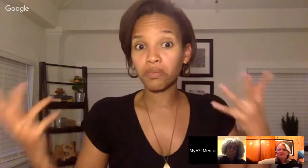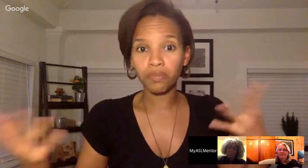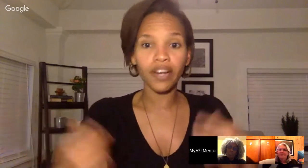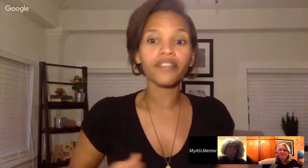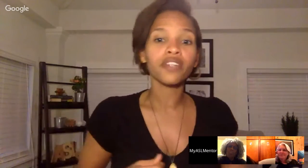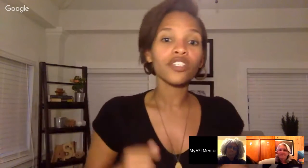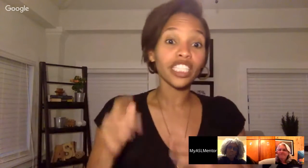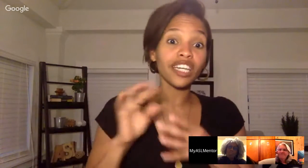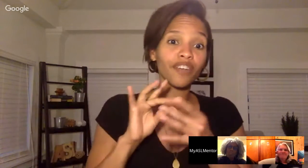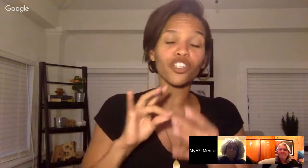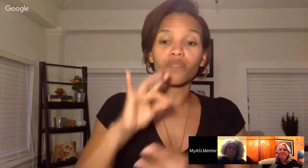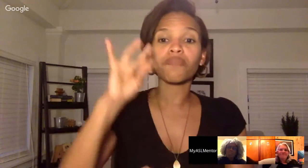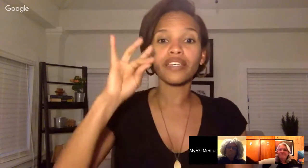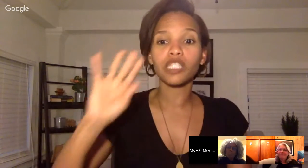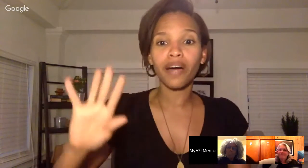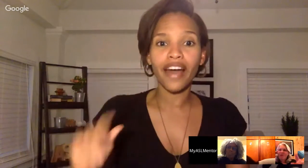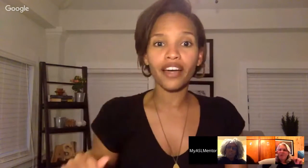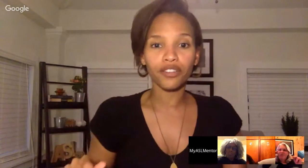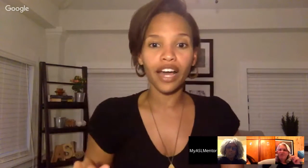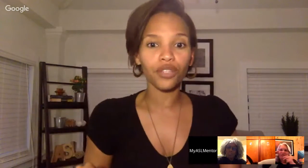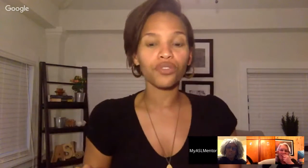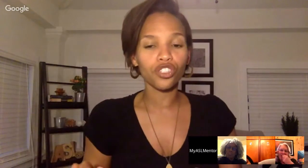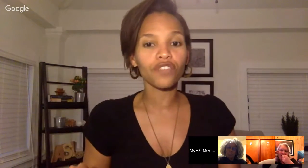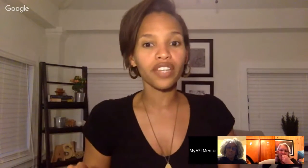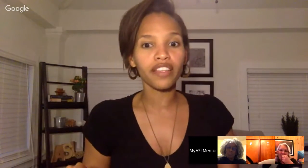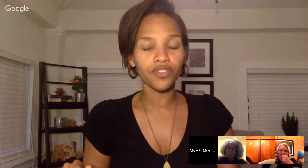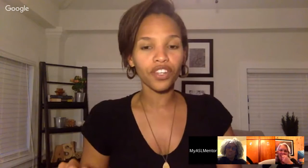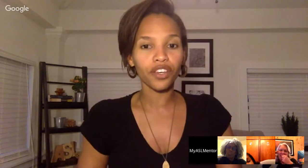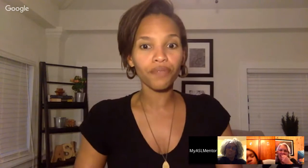honest. But that's definitely what she means by that usage of it in this video.